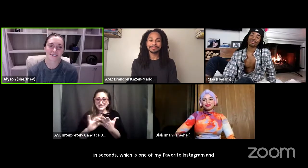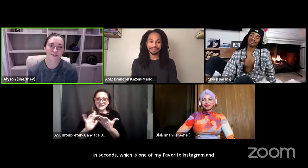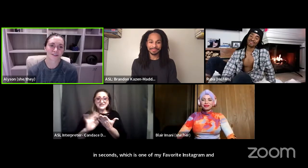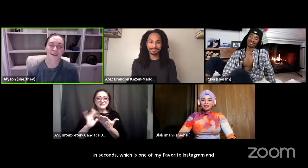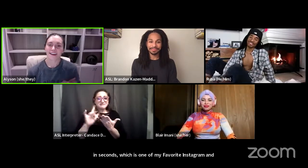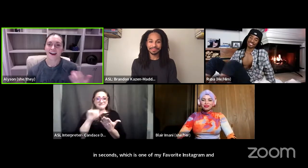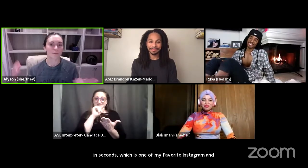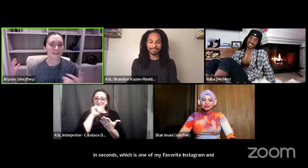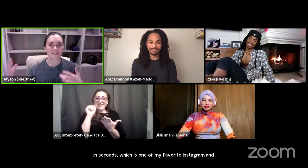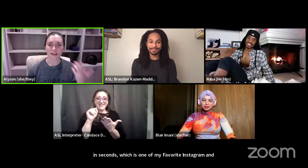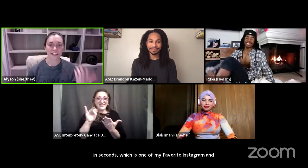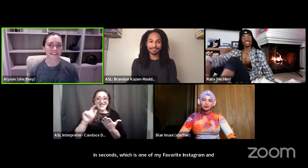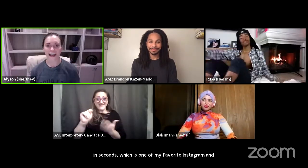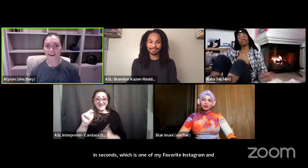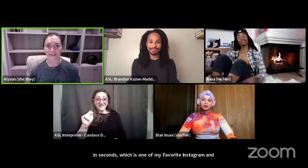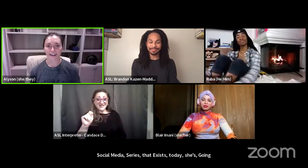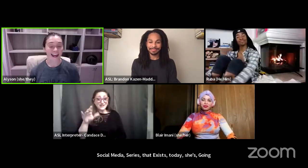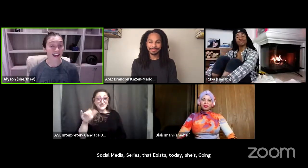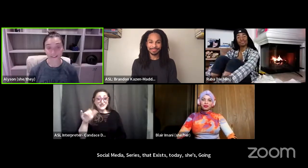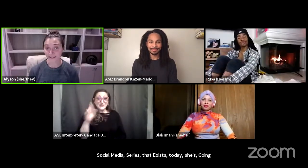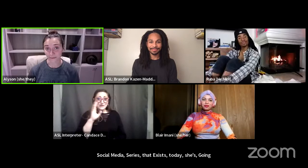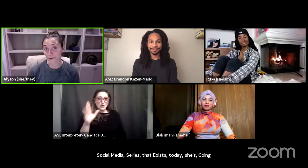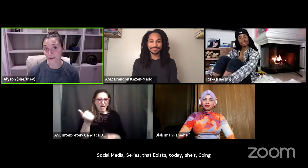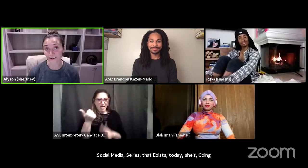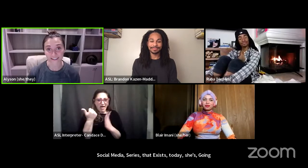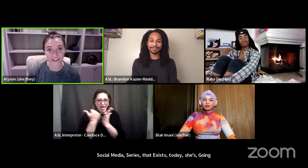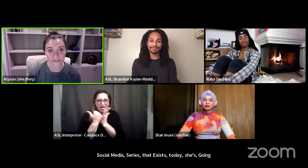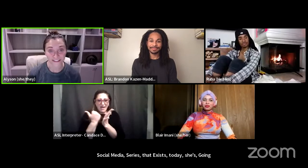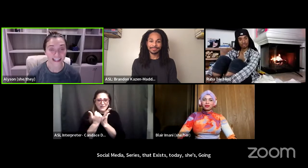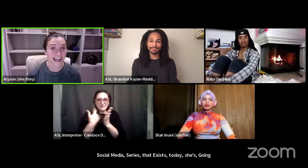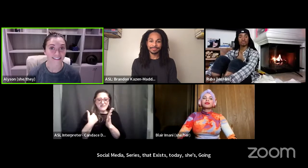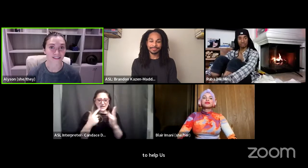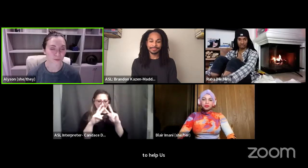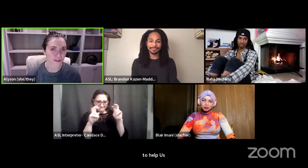going to help us break down how to support